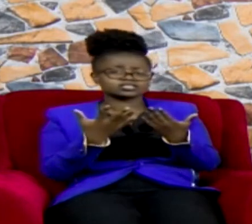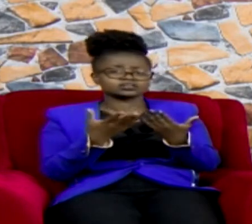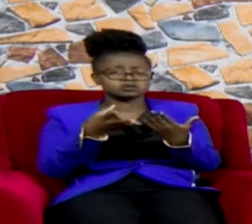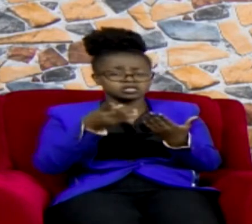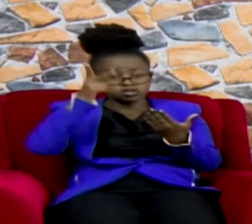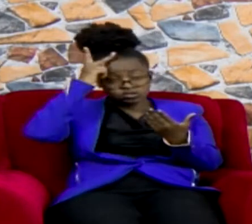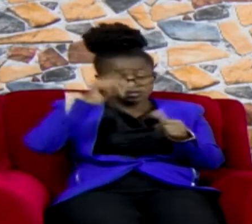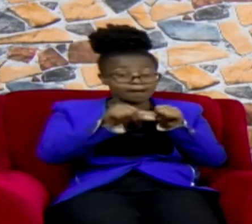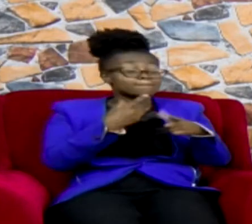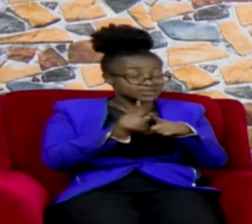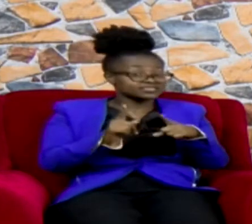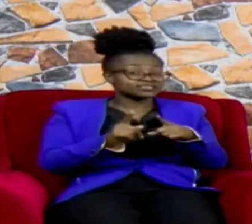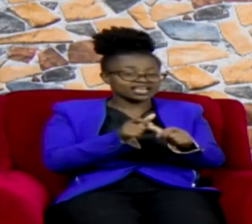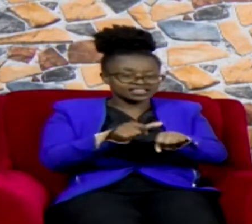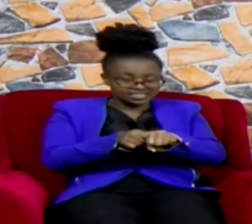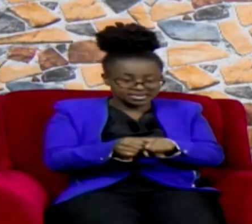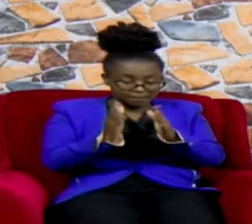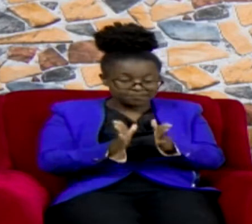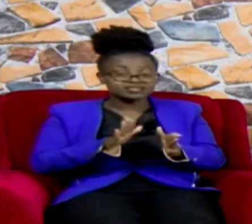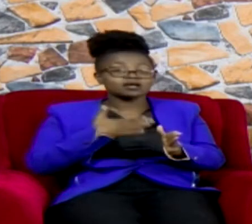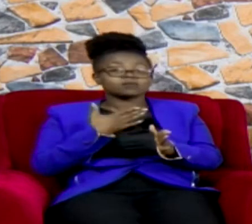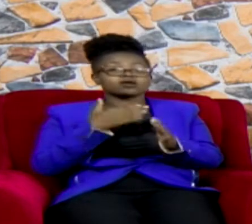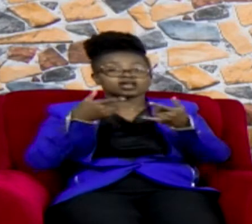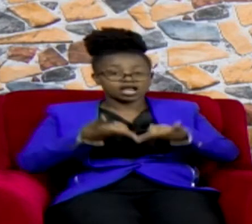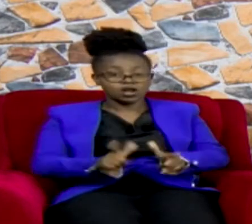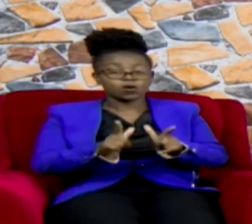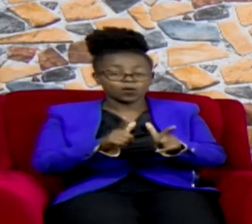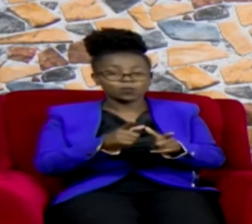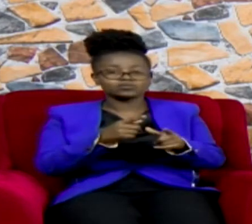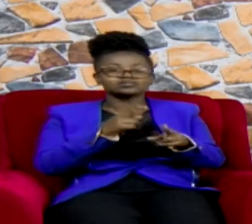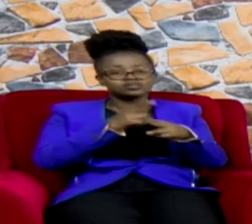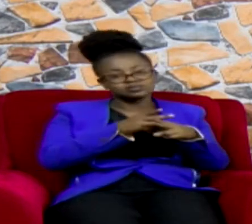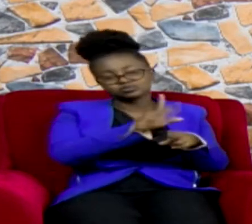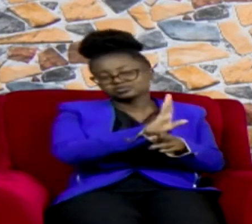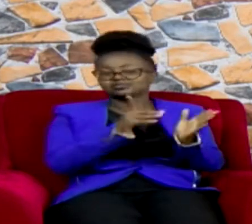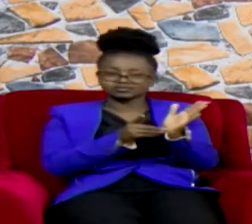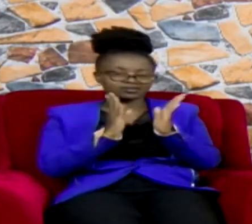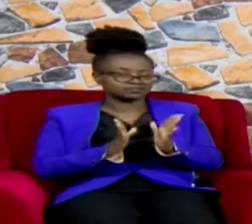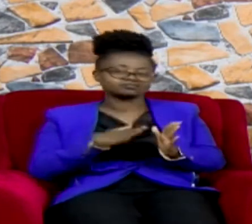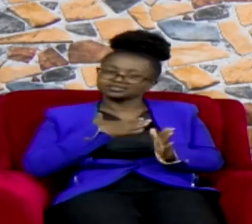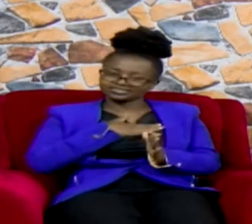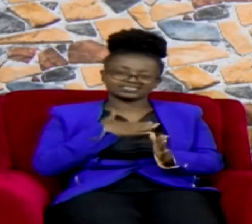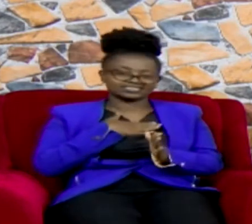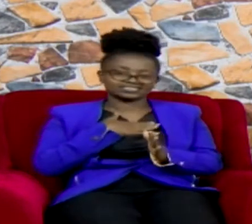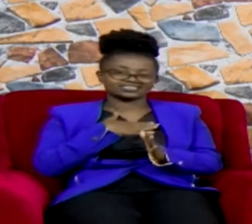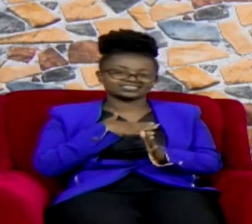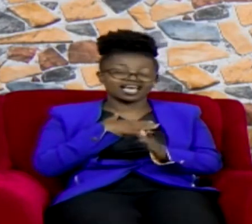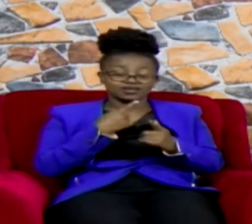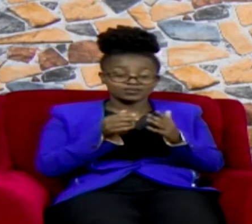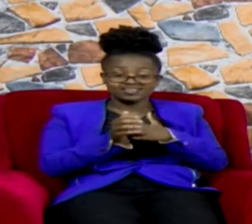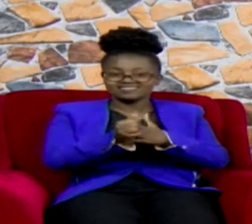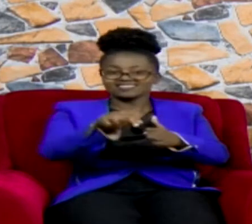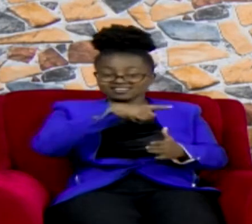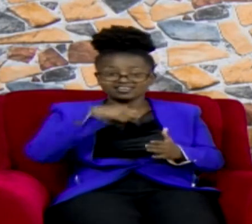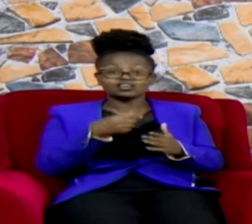knowledgeable about, but yeah, our therapist, you will allow me to call you Daktari because that's the default setting for me. So he will be guiding us.